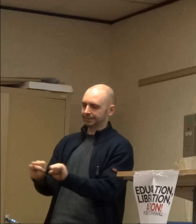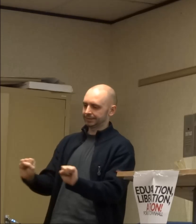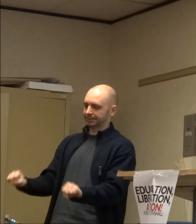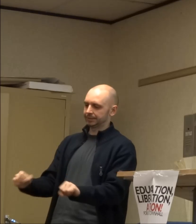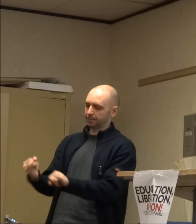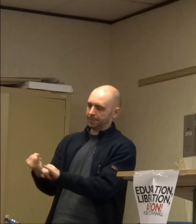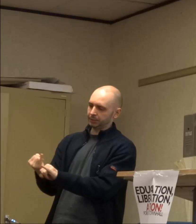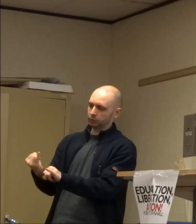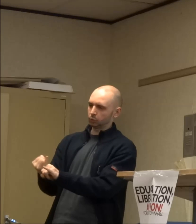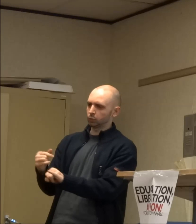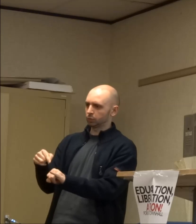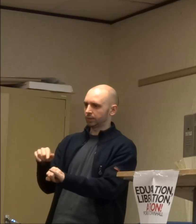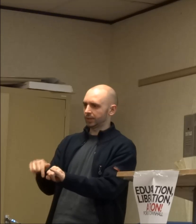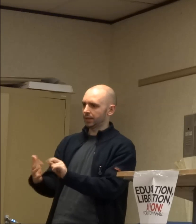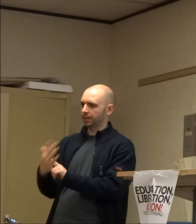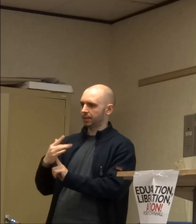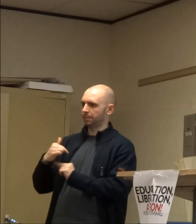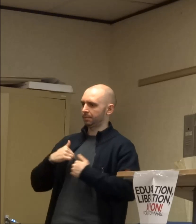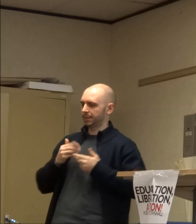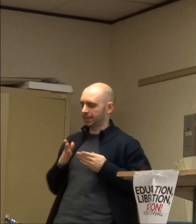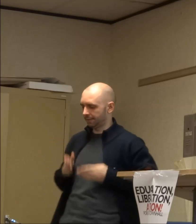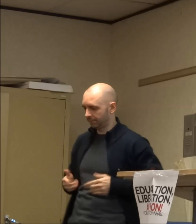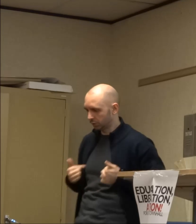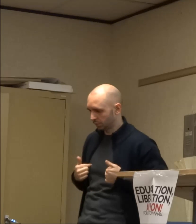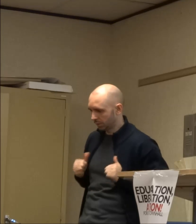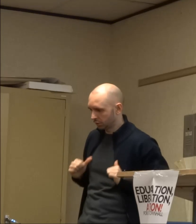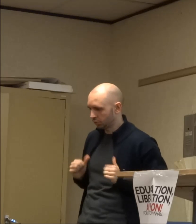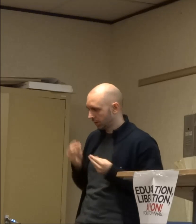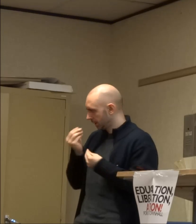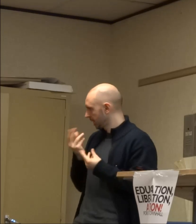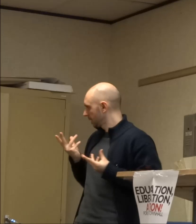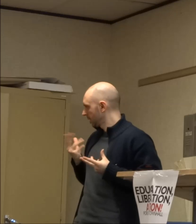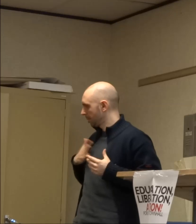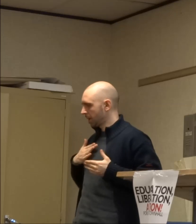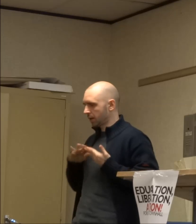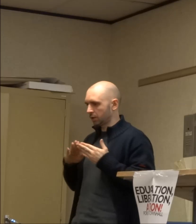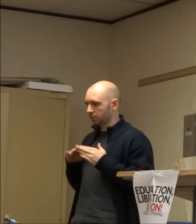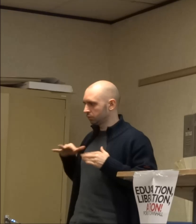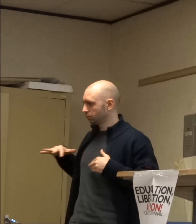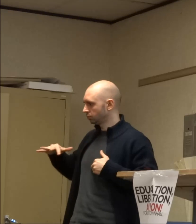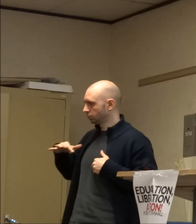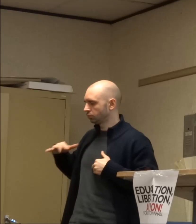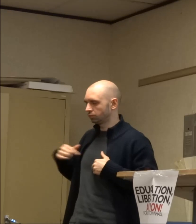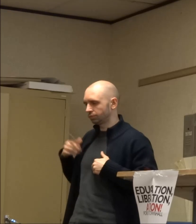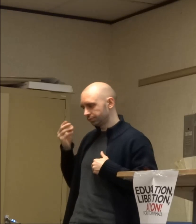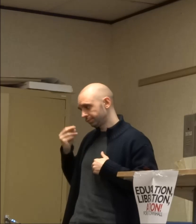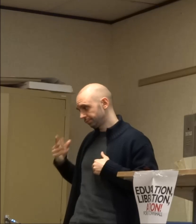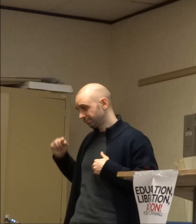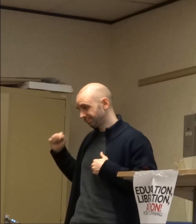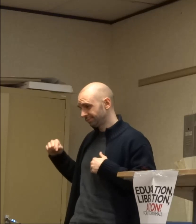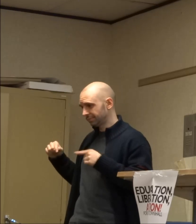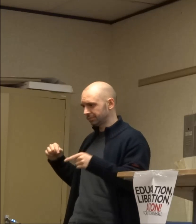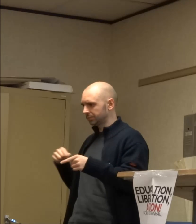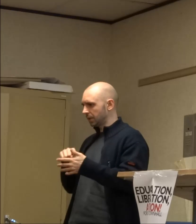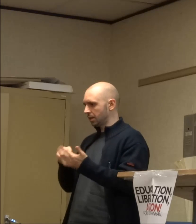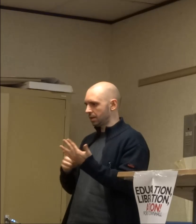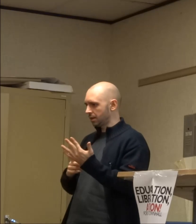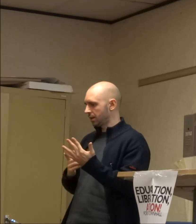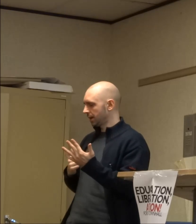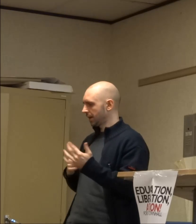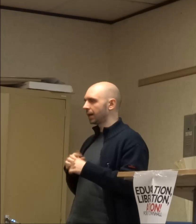and successful until my entire community and historically oppressed groups can have the option to easily